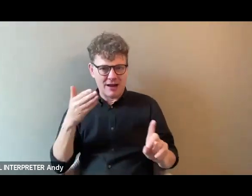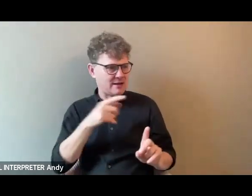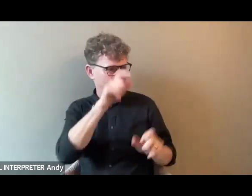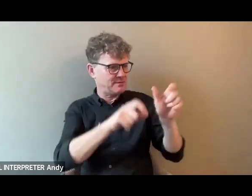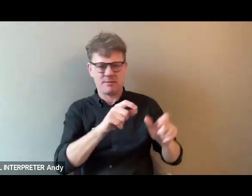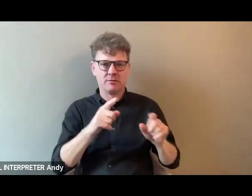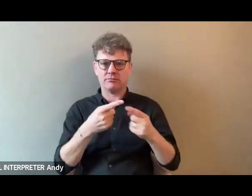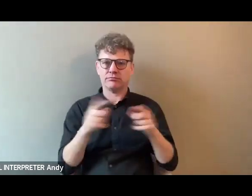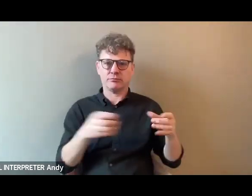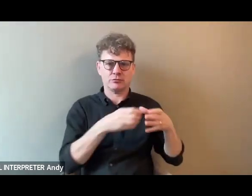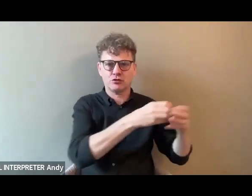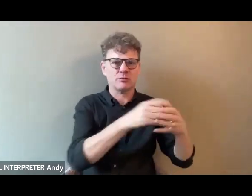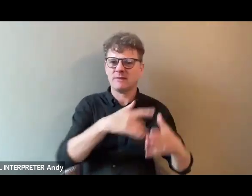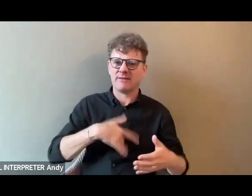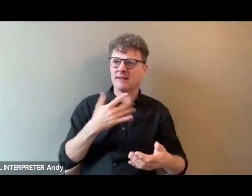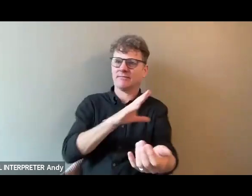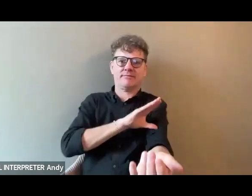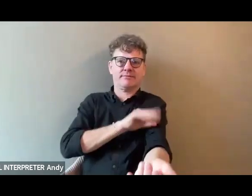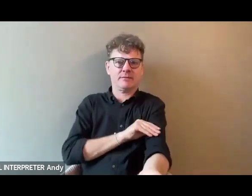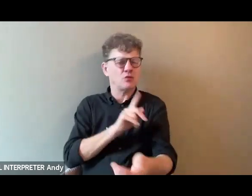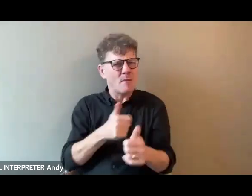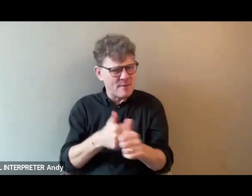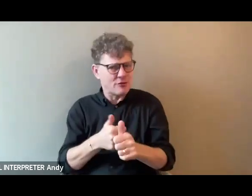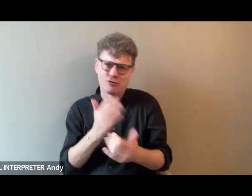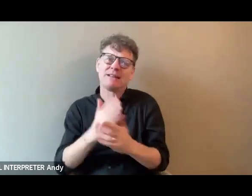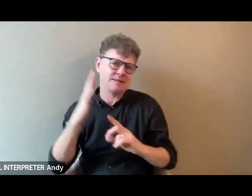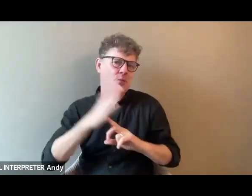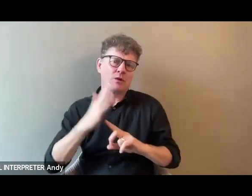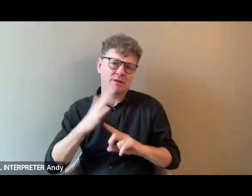that feel unable. So mentoring is important for